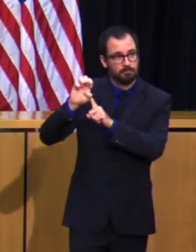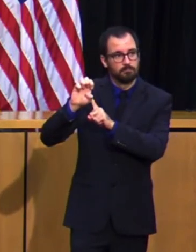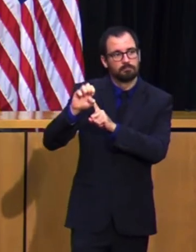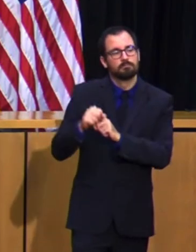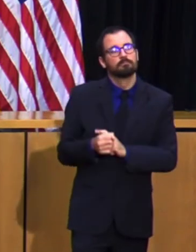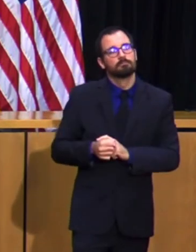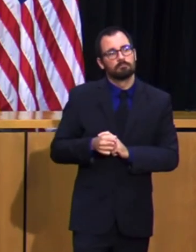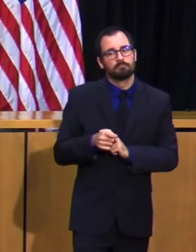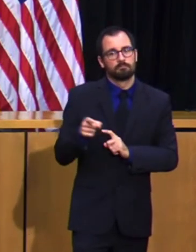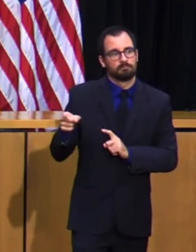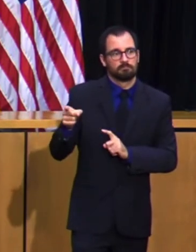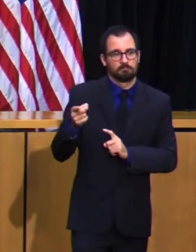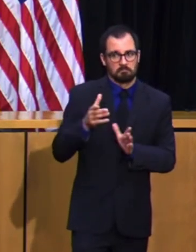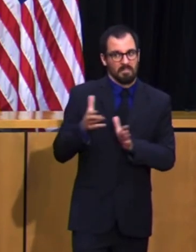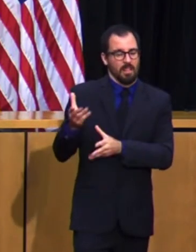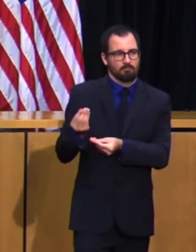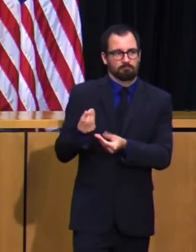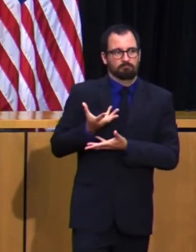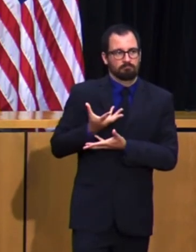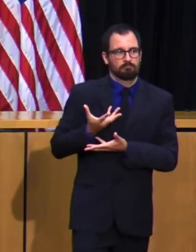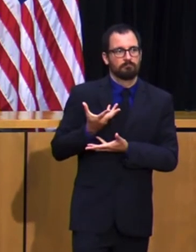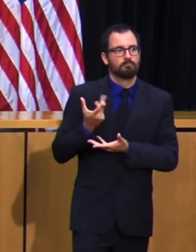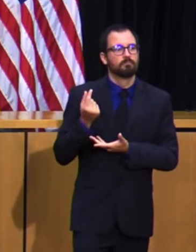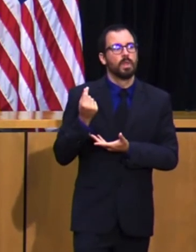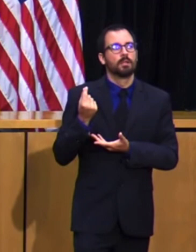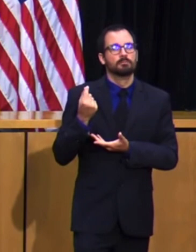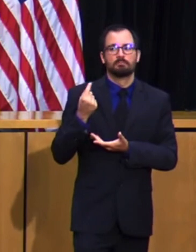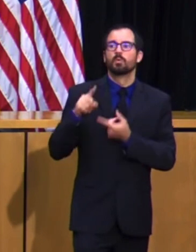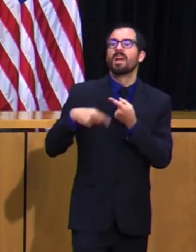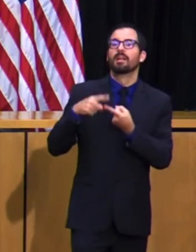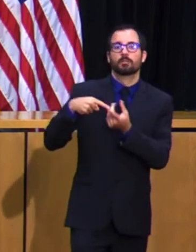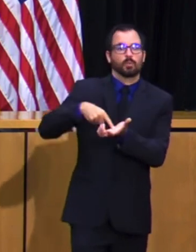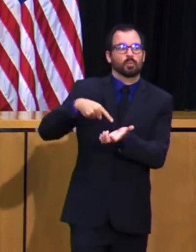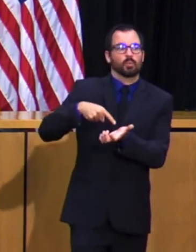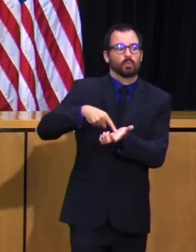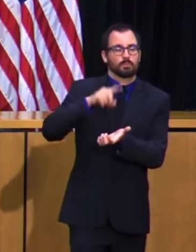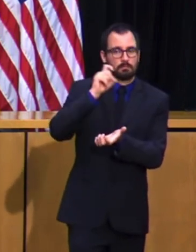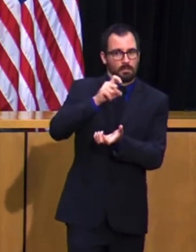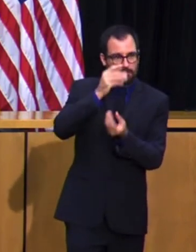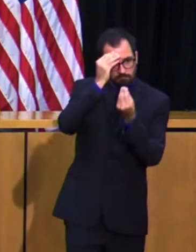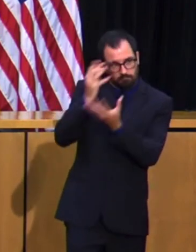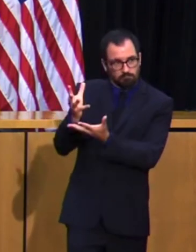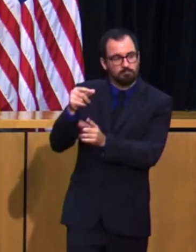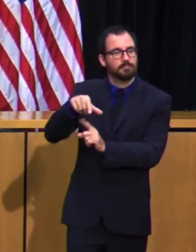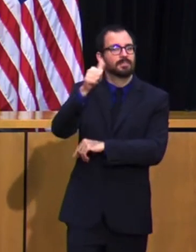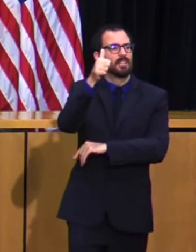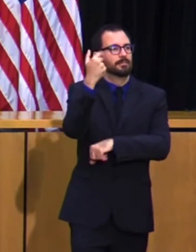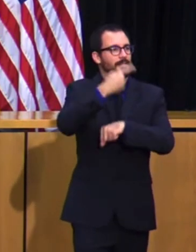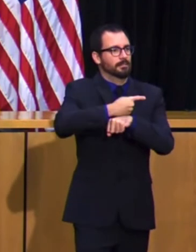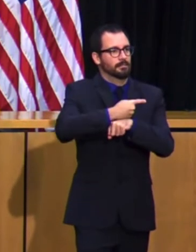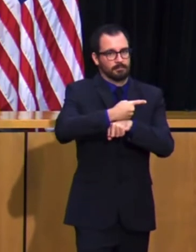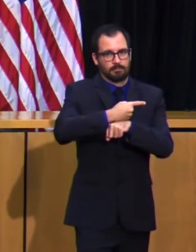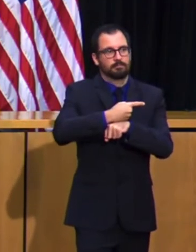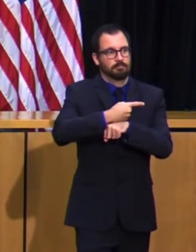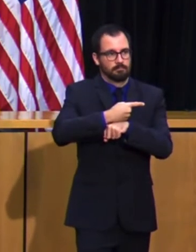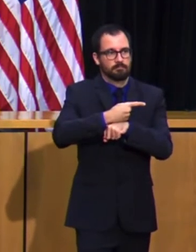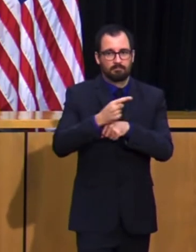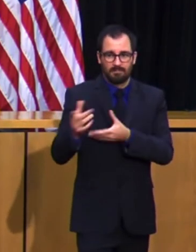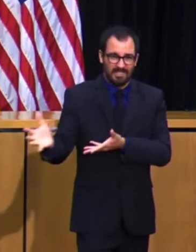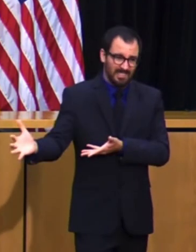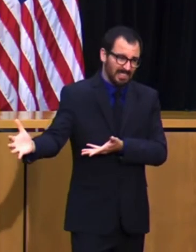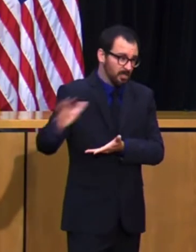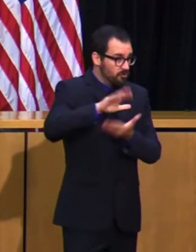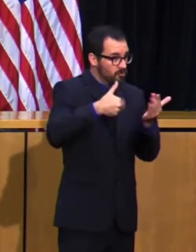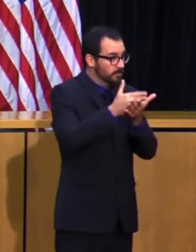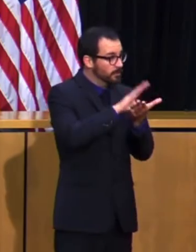all that way, because circumstances over the course of a school year or over the course of the fall may require people to be able to